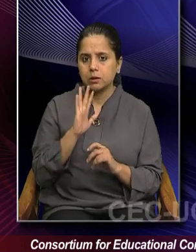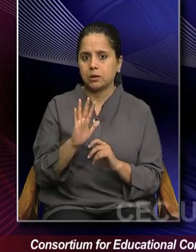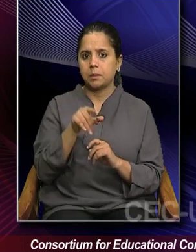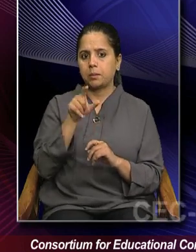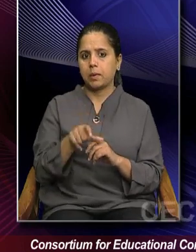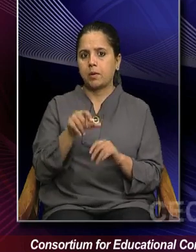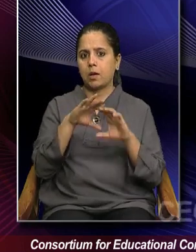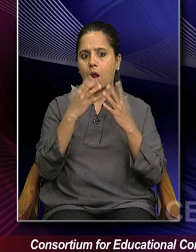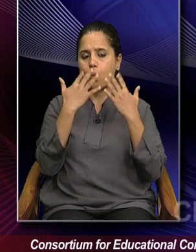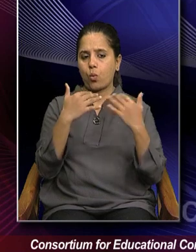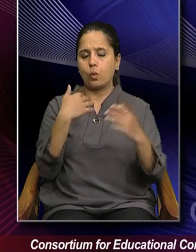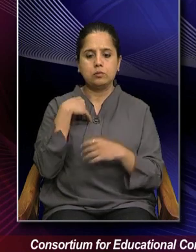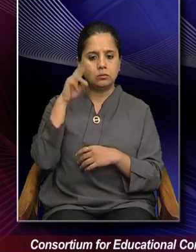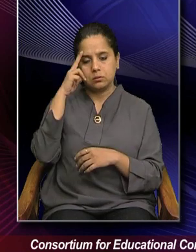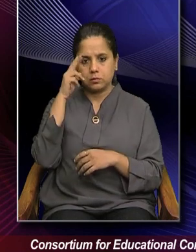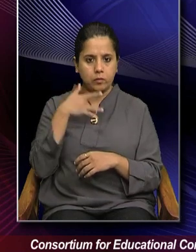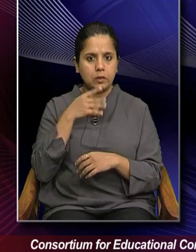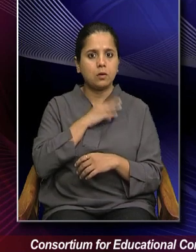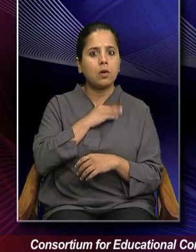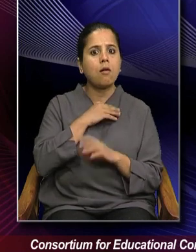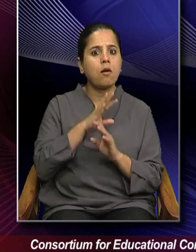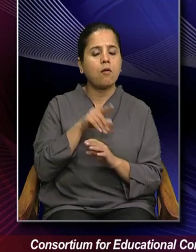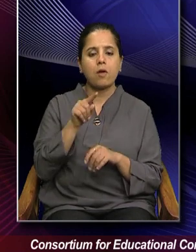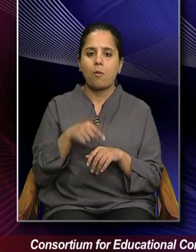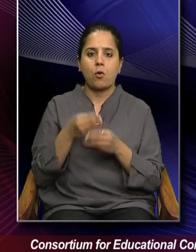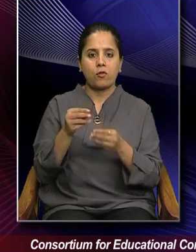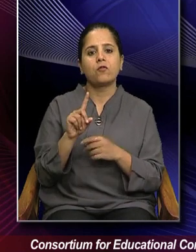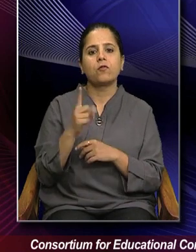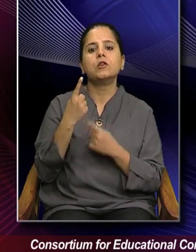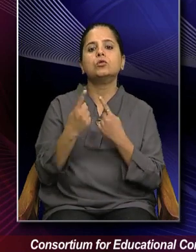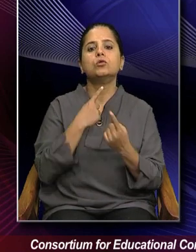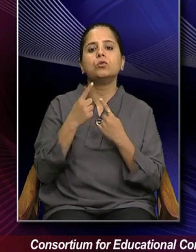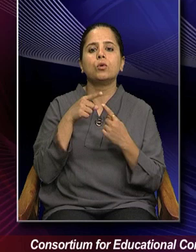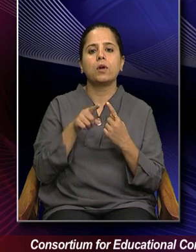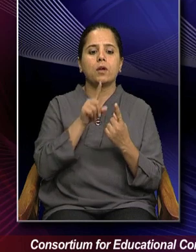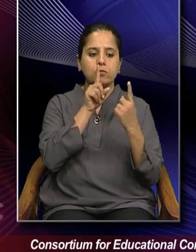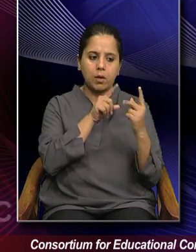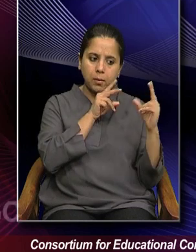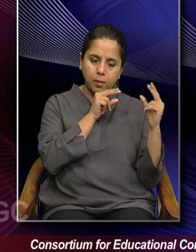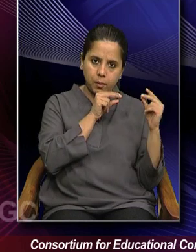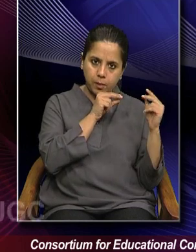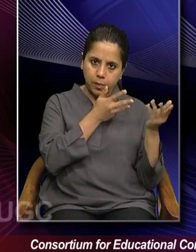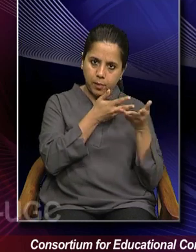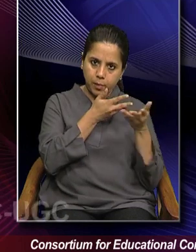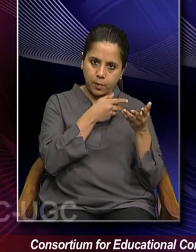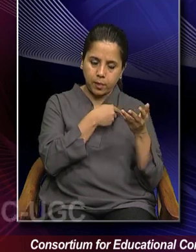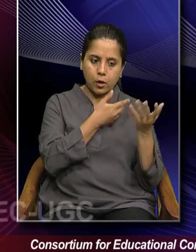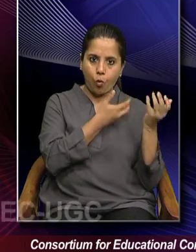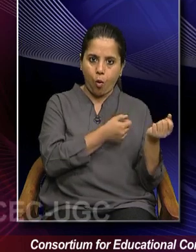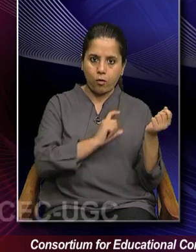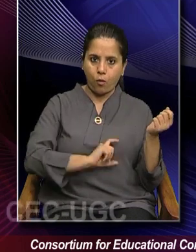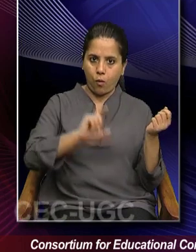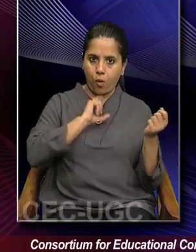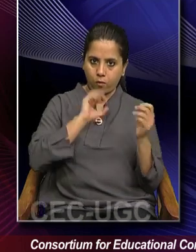of the whole class gets a chance to first talk in pairs, building the